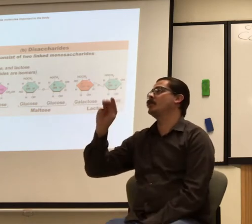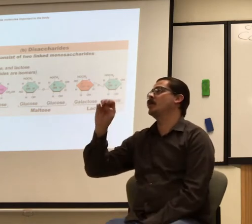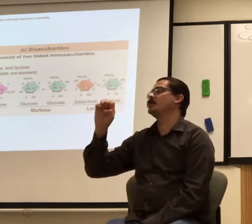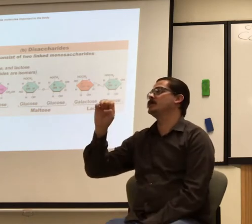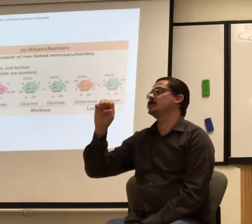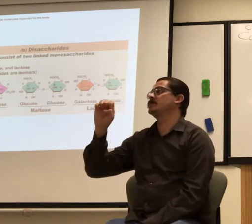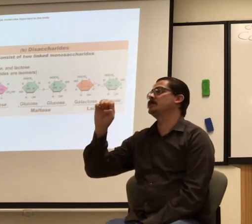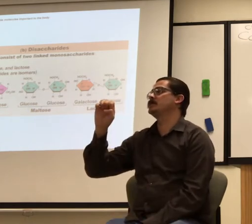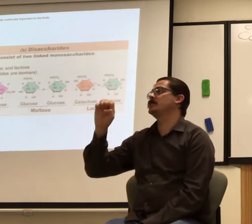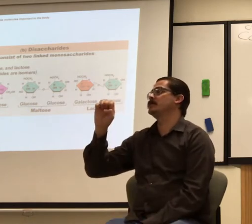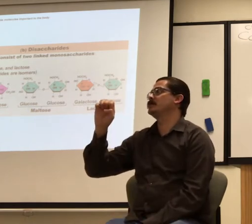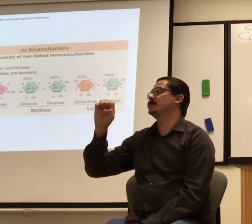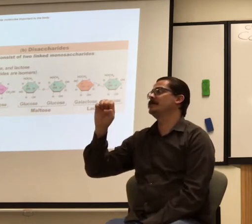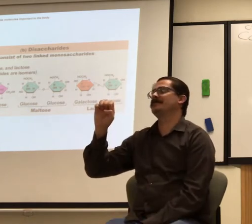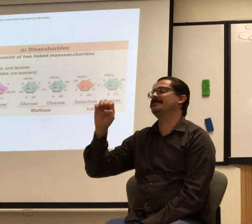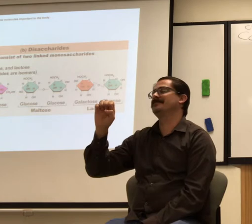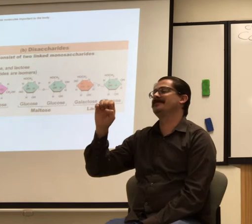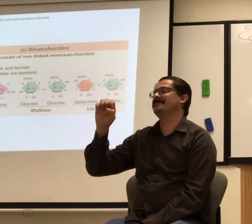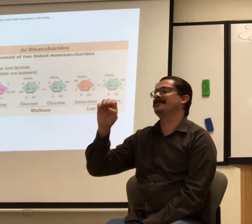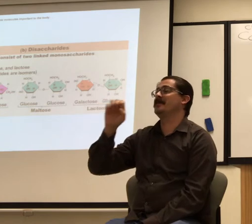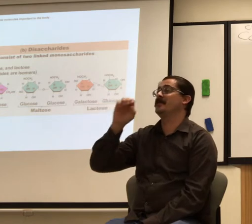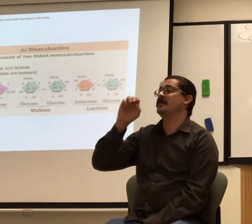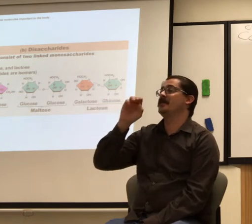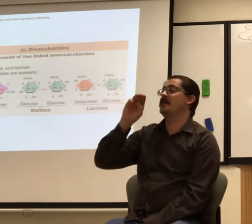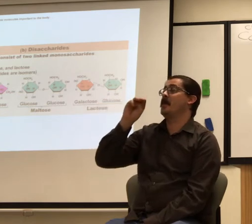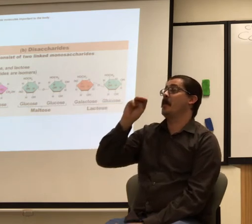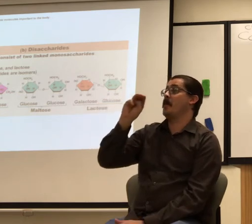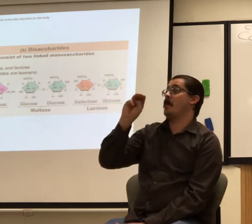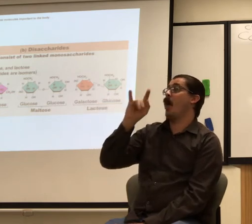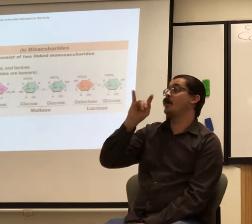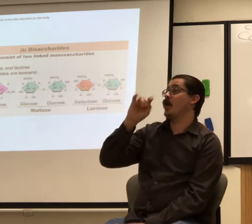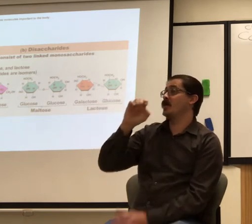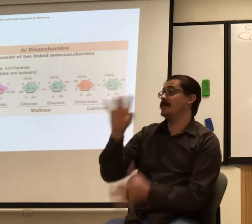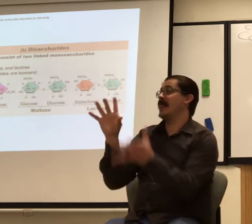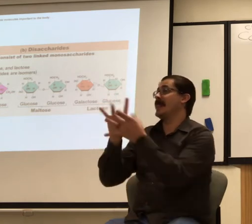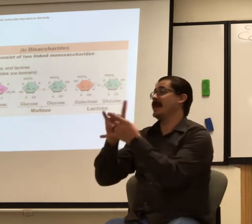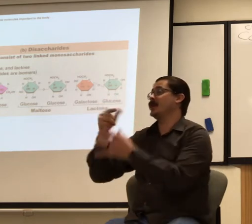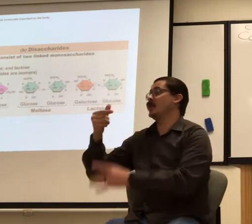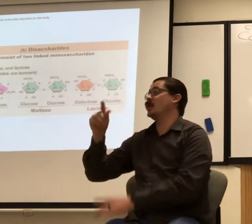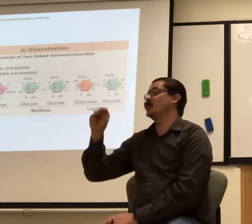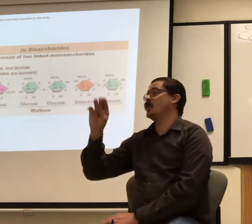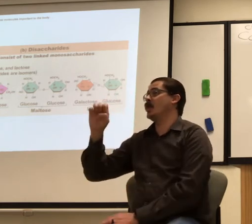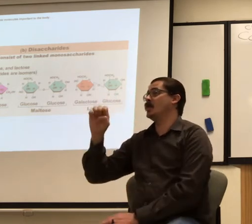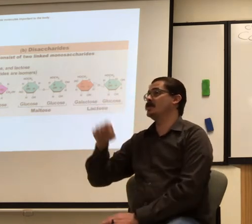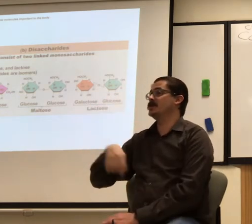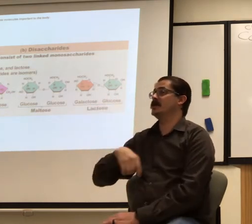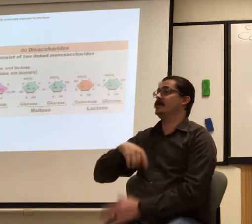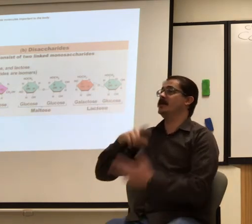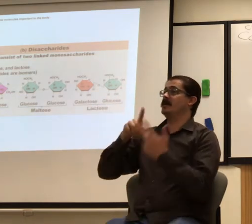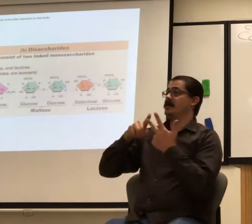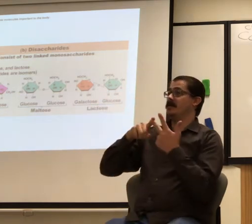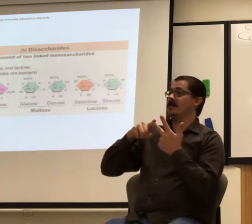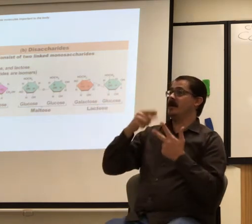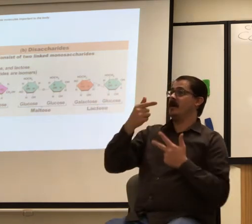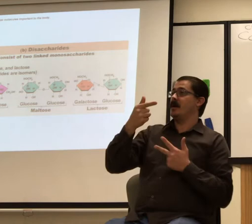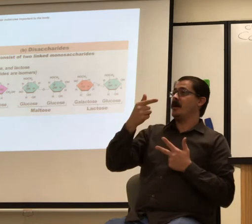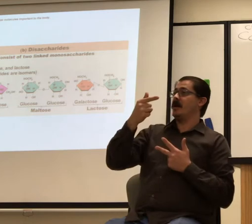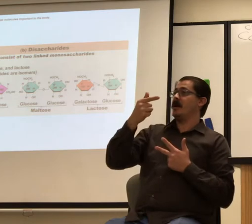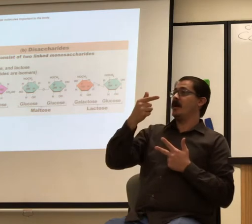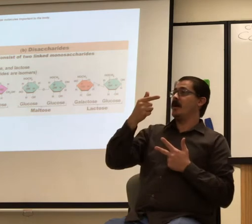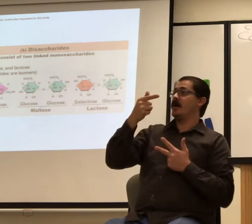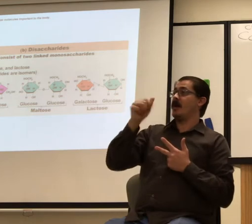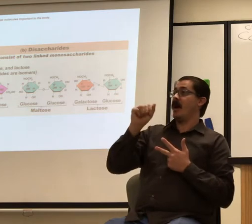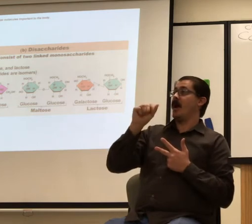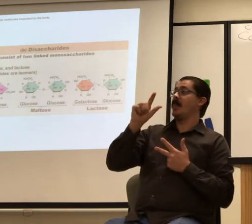Linked to another glucose. And lactose is a galactose linked to a